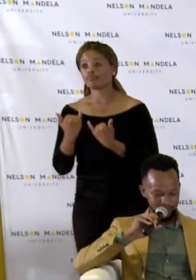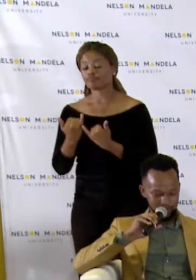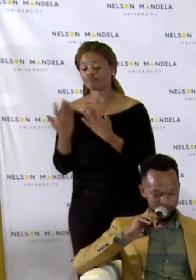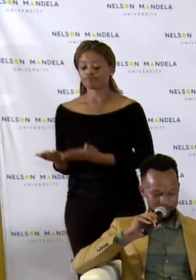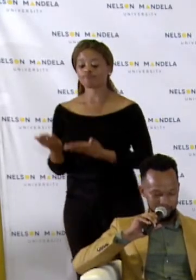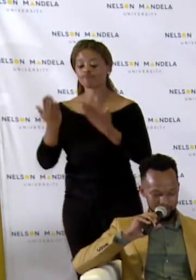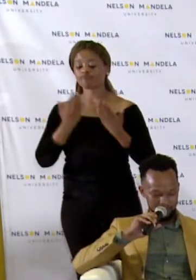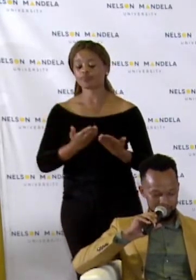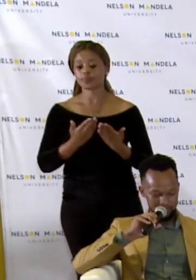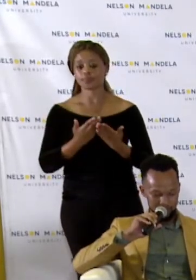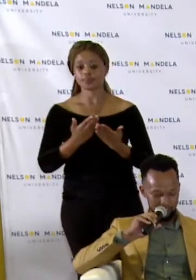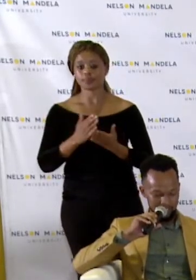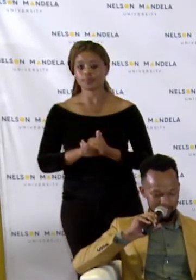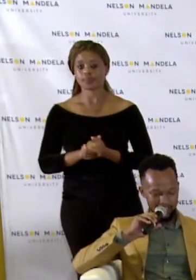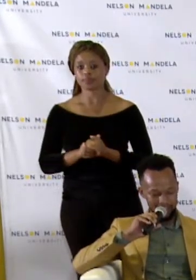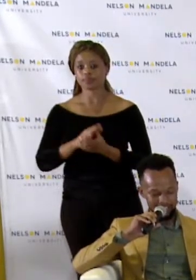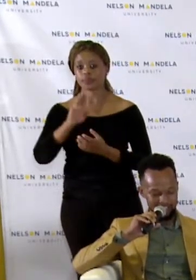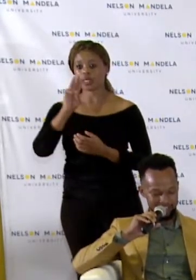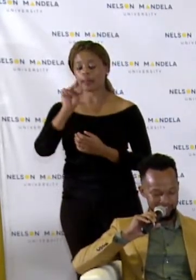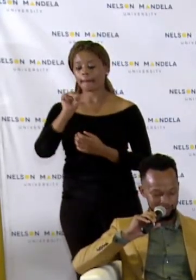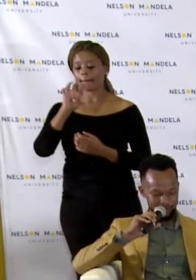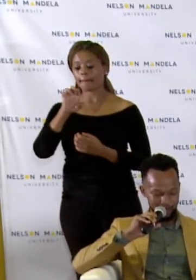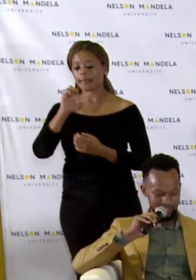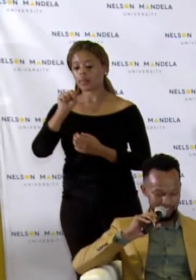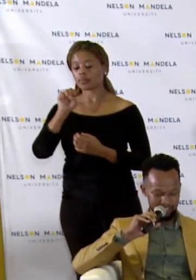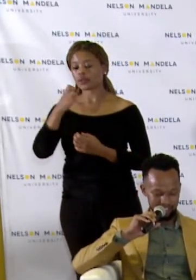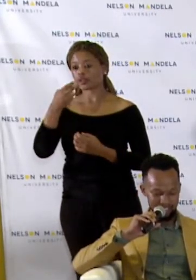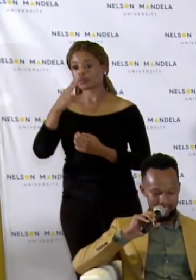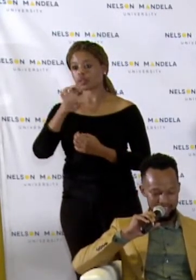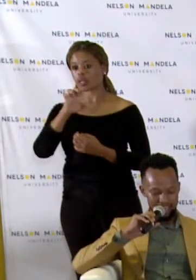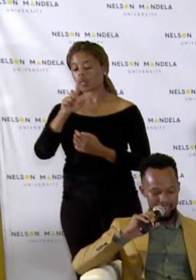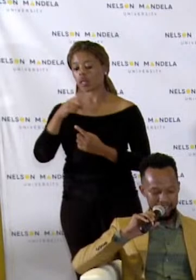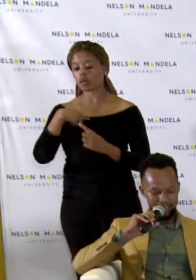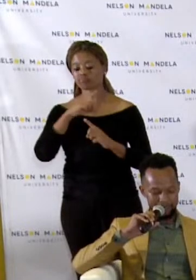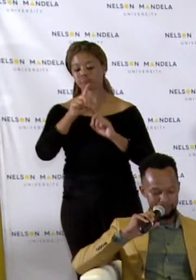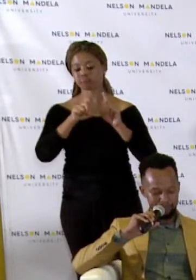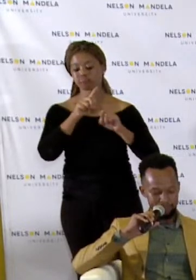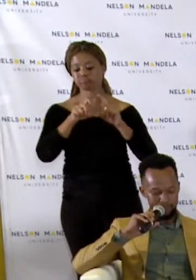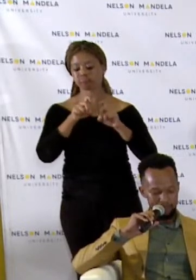over to Ms. Mashele and ask her a few questions.